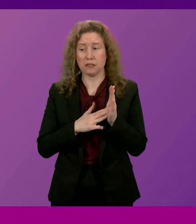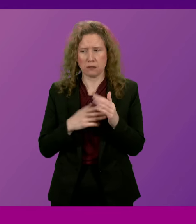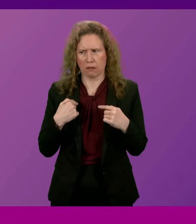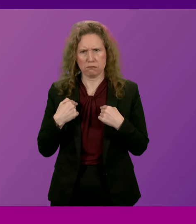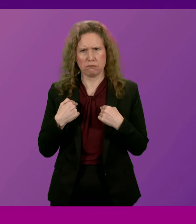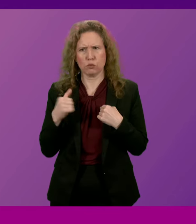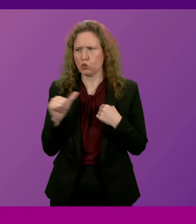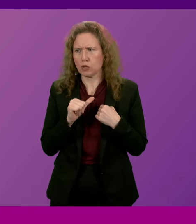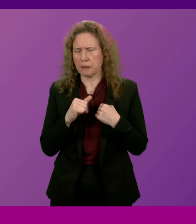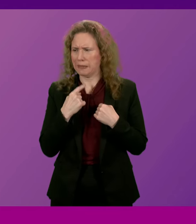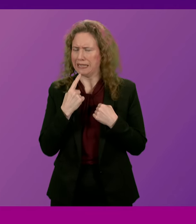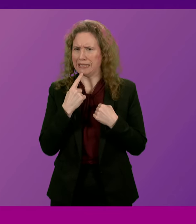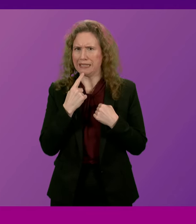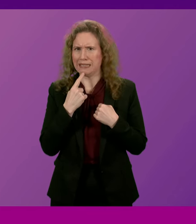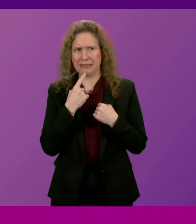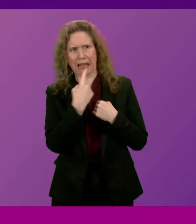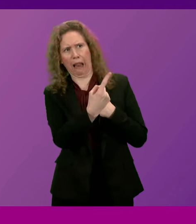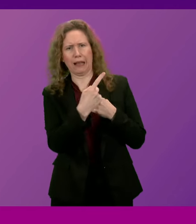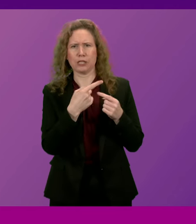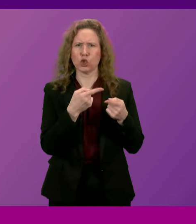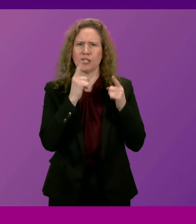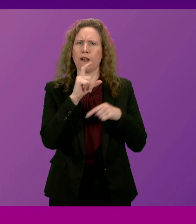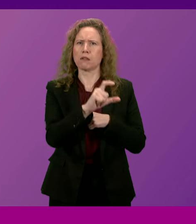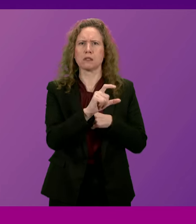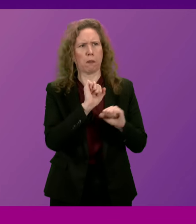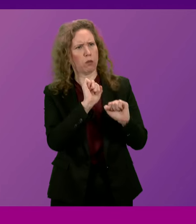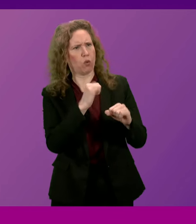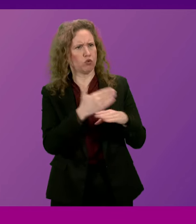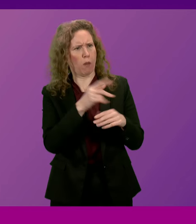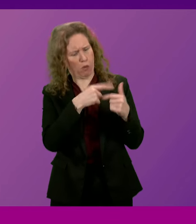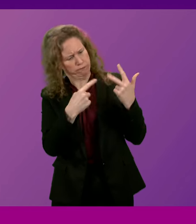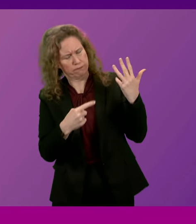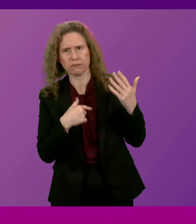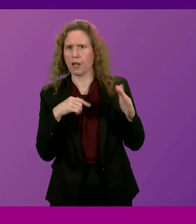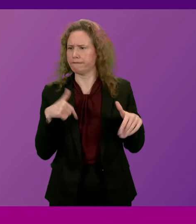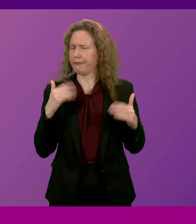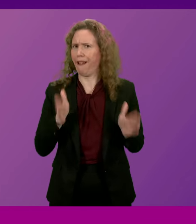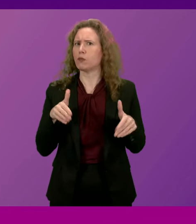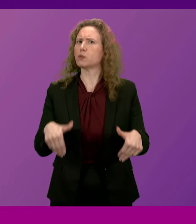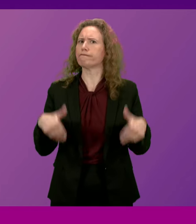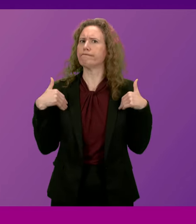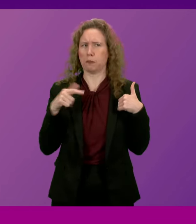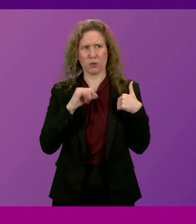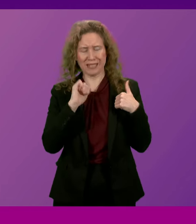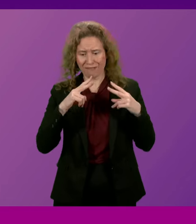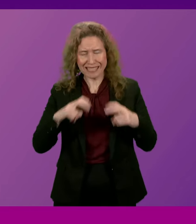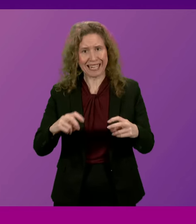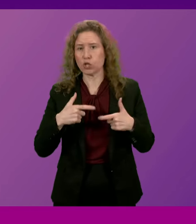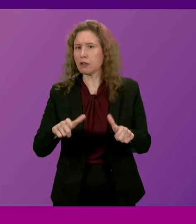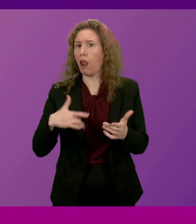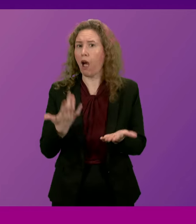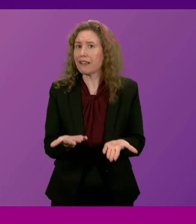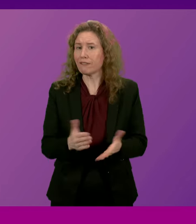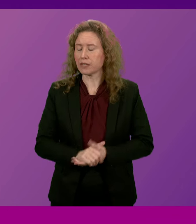indicating to the Chief Constable what actions she should take in relation to a live investigation. Douglas Ross.